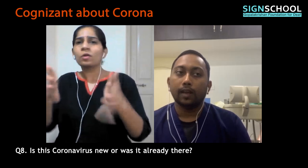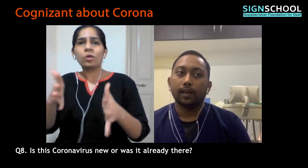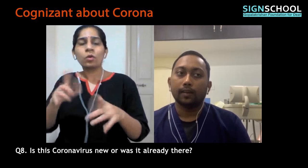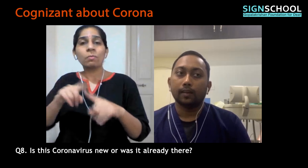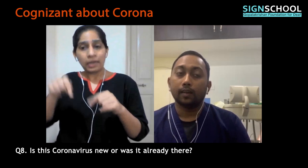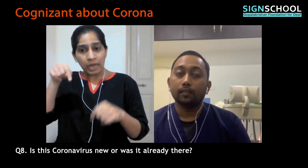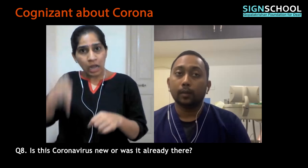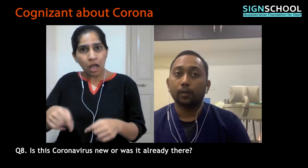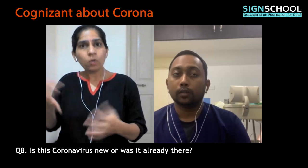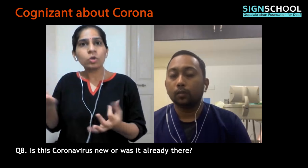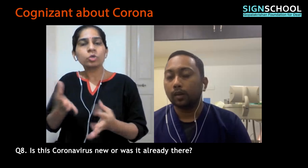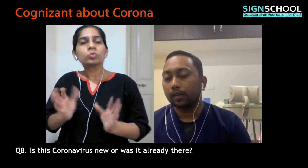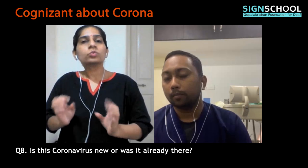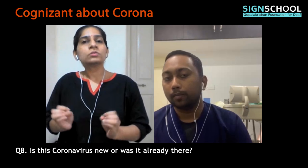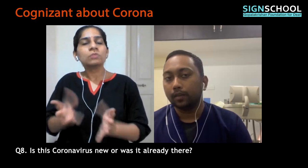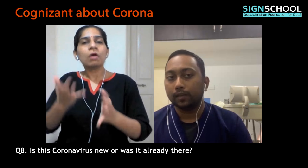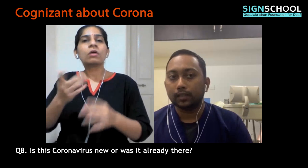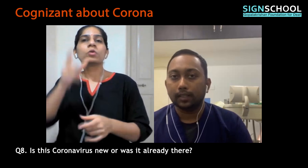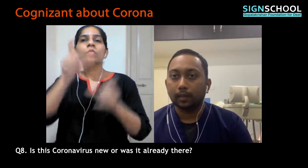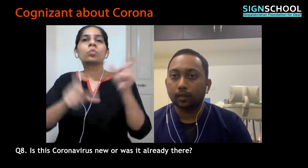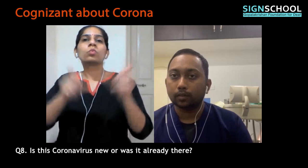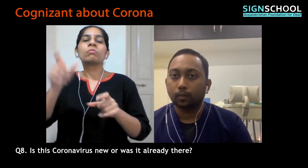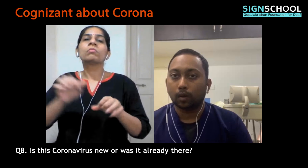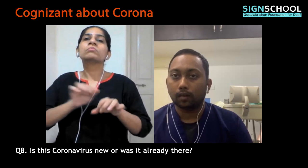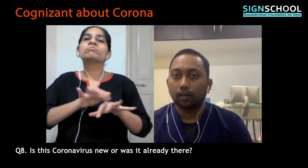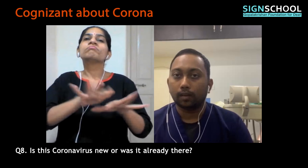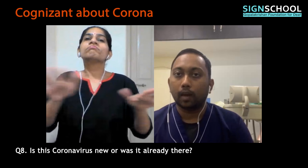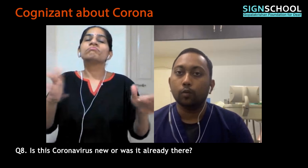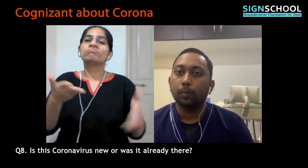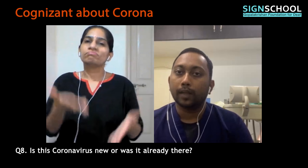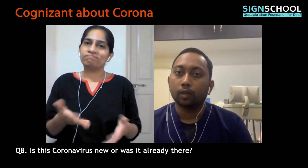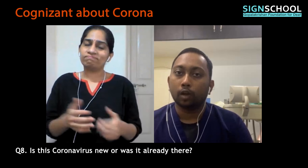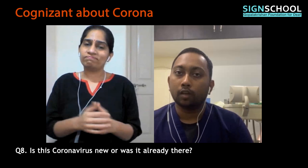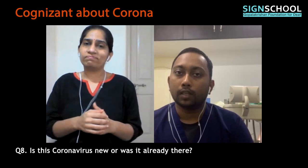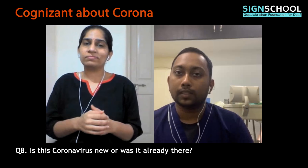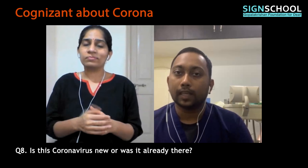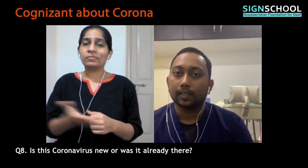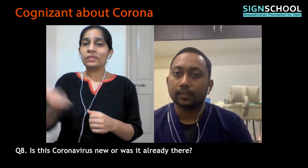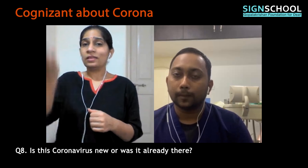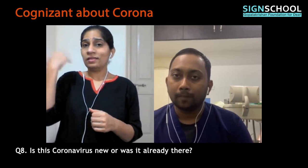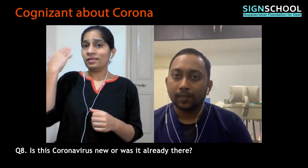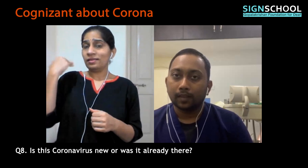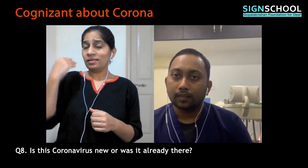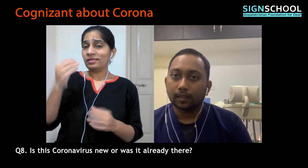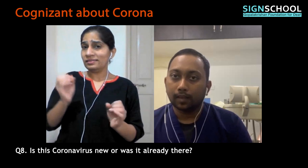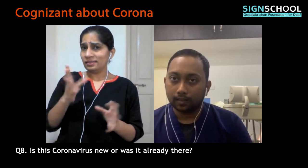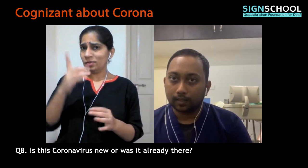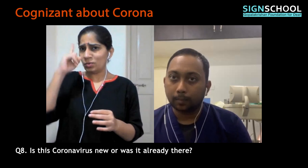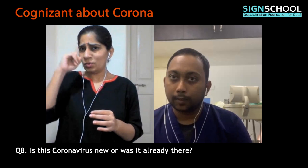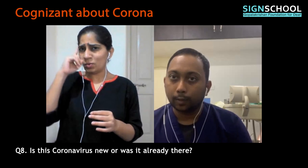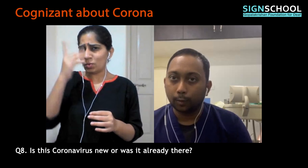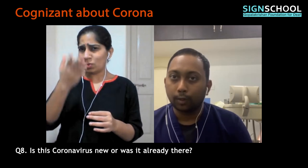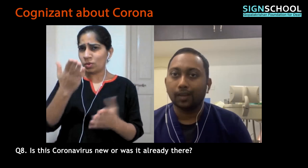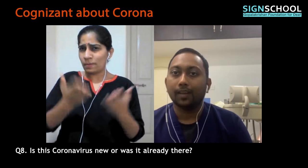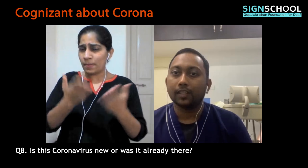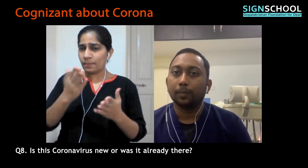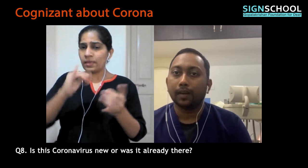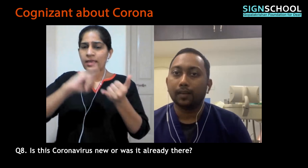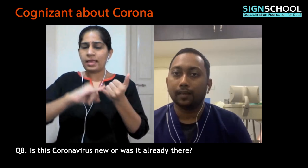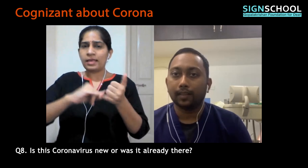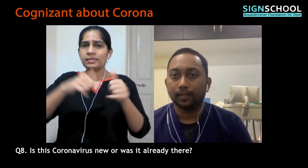about. And there was like previously there was one outbreak called SARS,